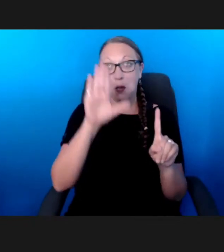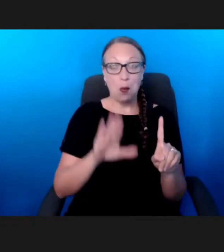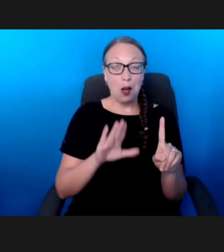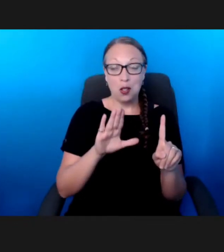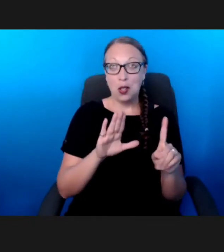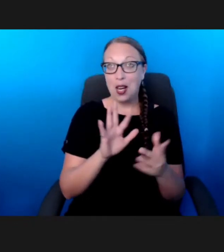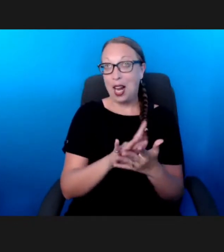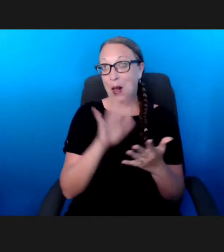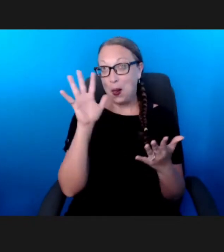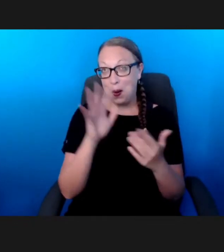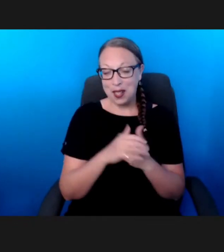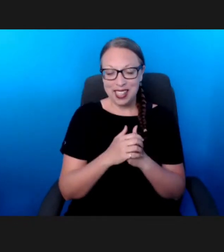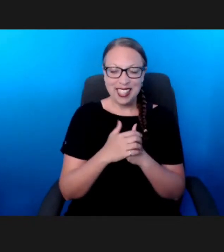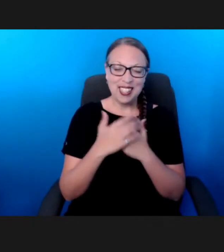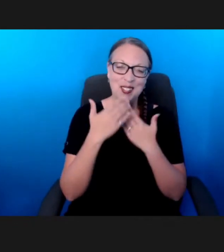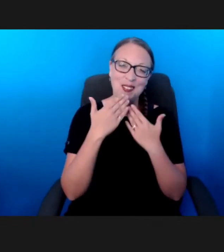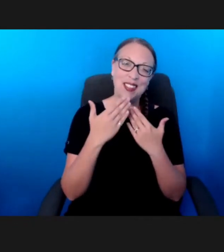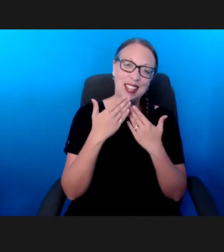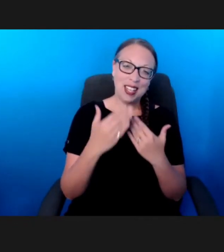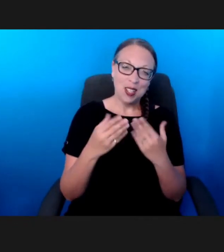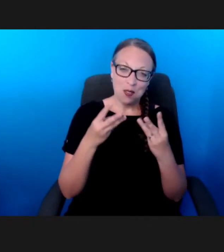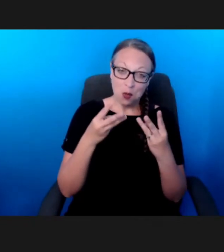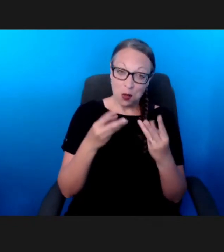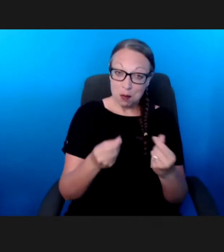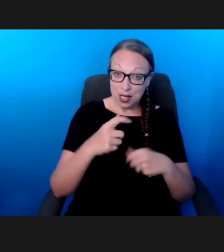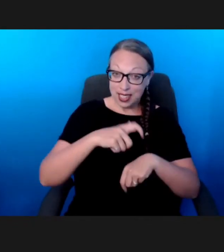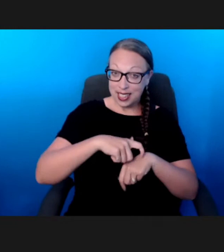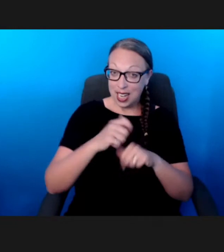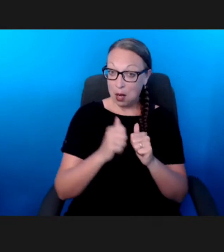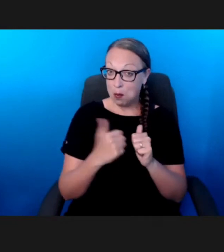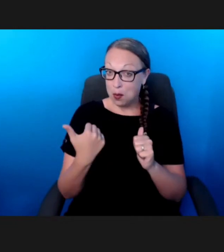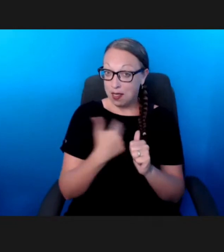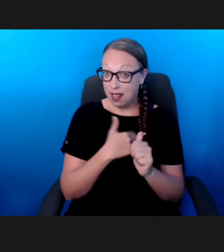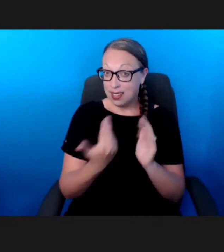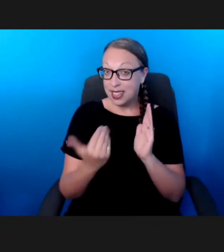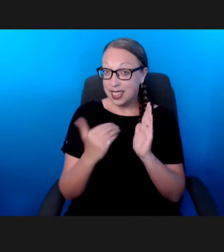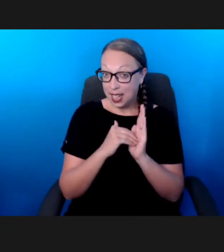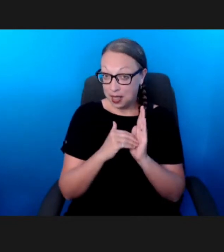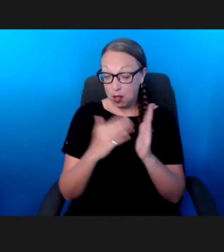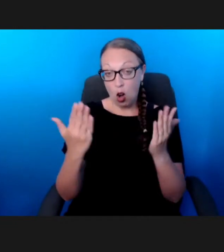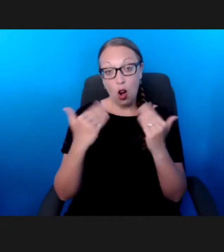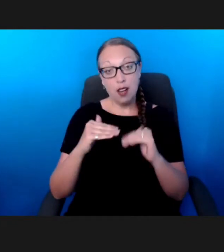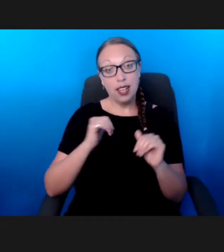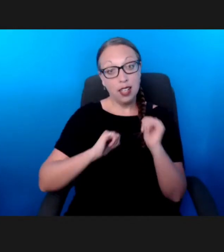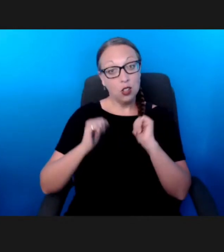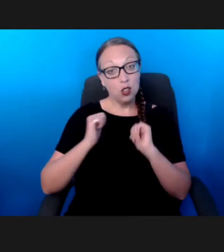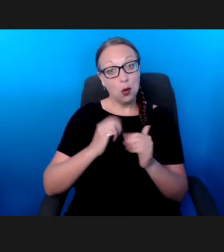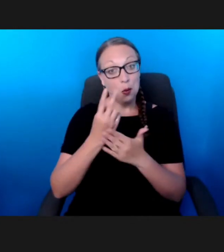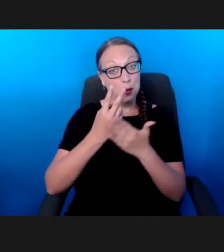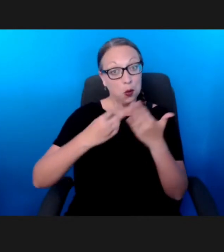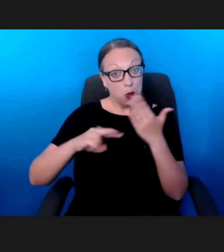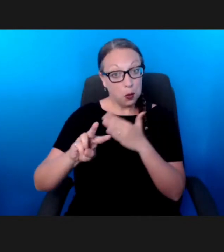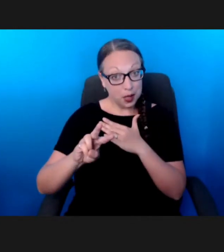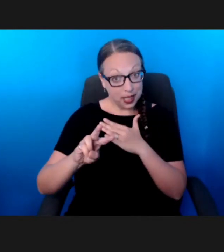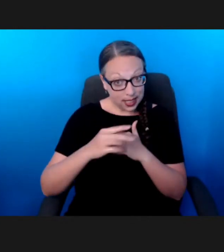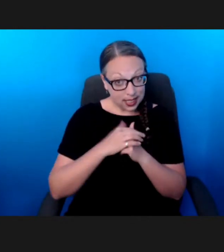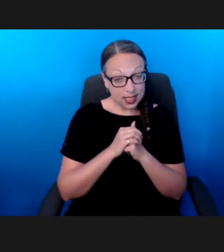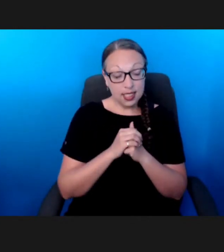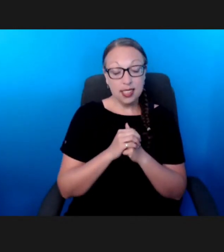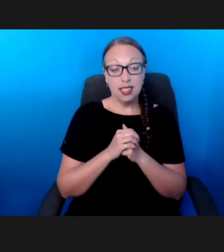we thank you all for spending time with us again. And the next show in 2 weeks